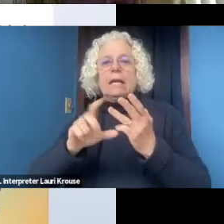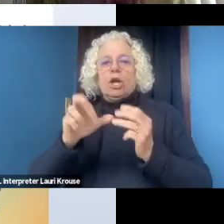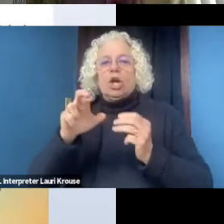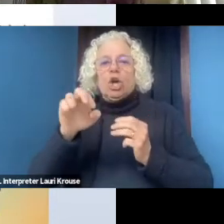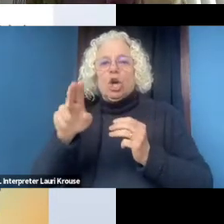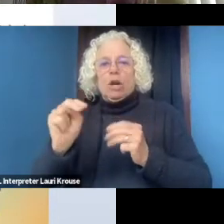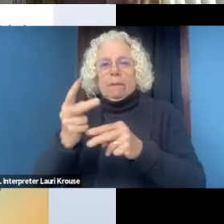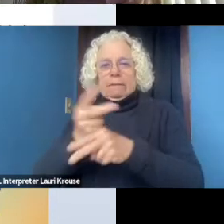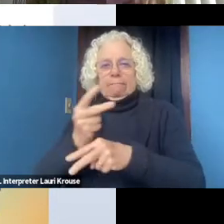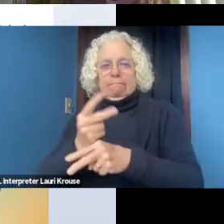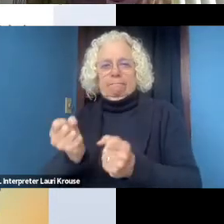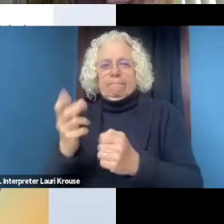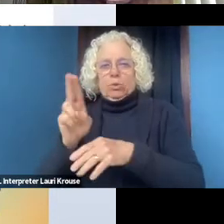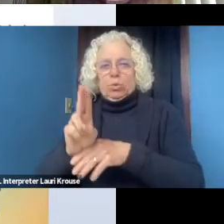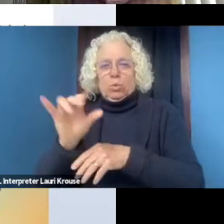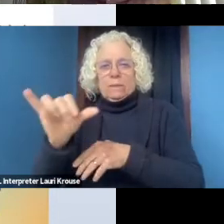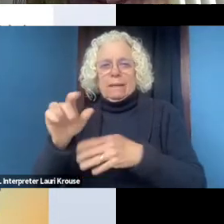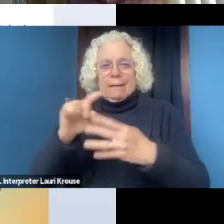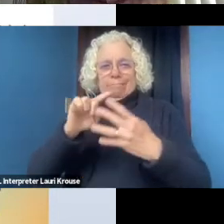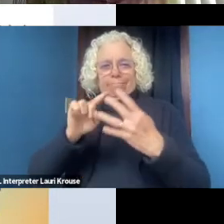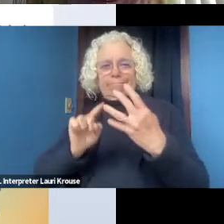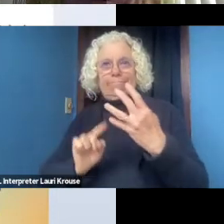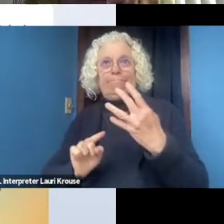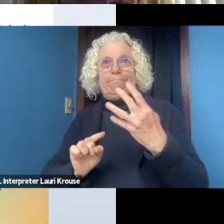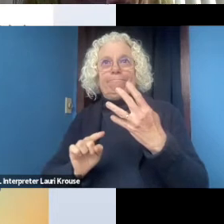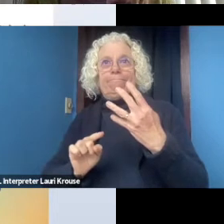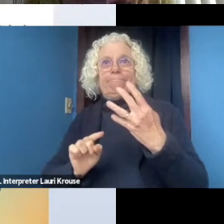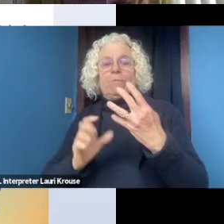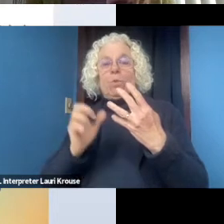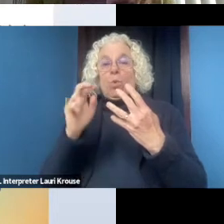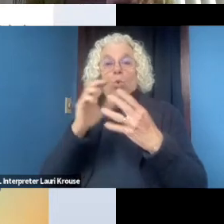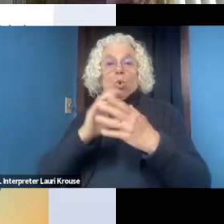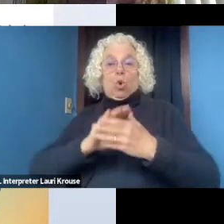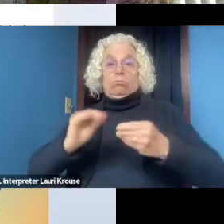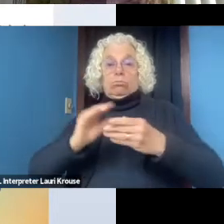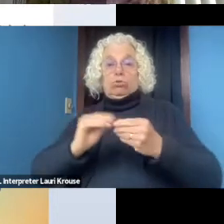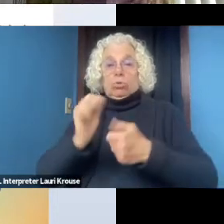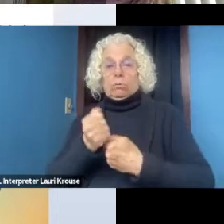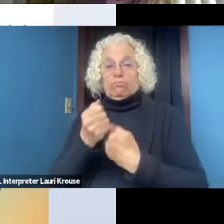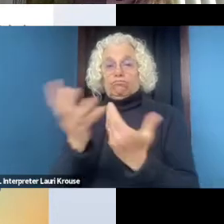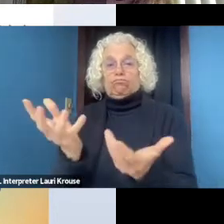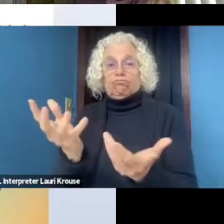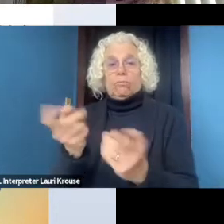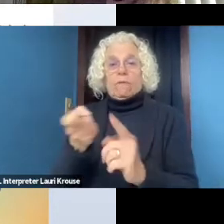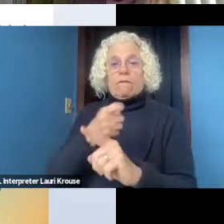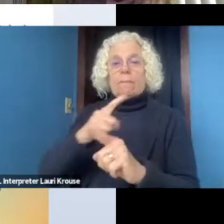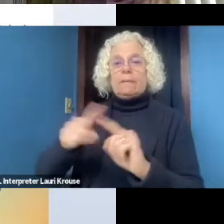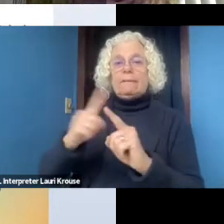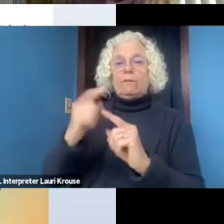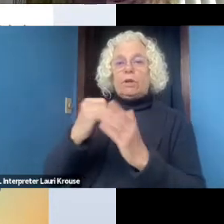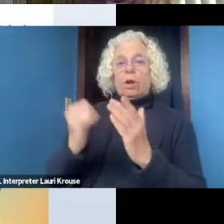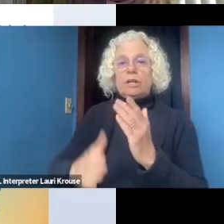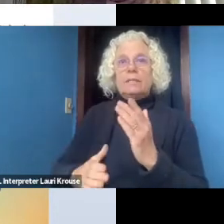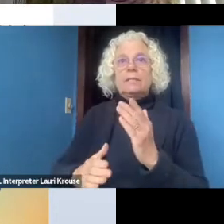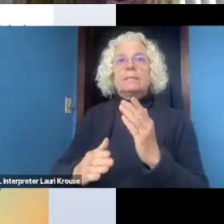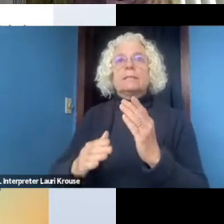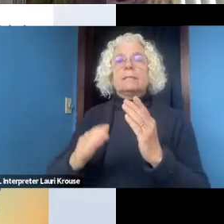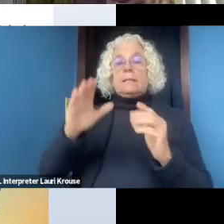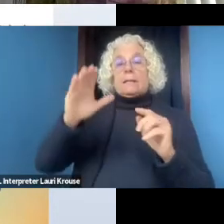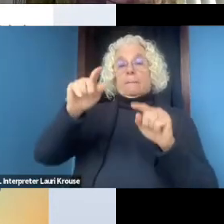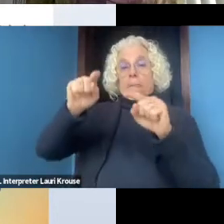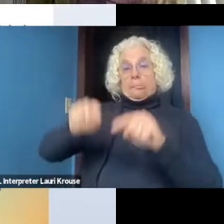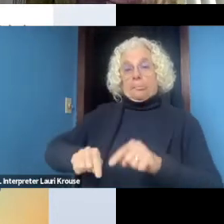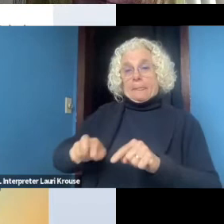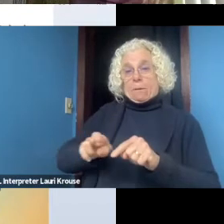calculators, just story sharing and ideas from artists. On the lower right are